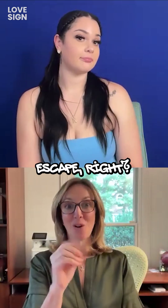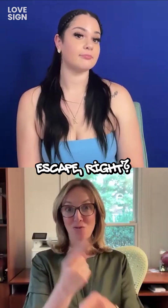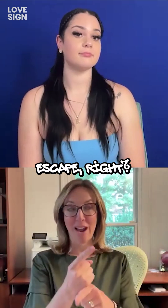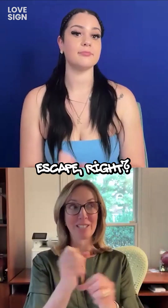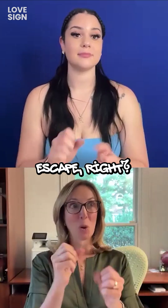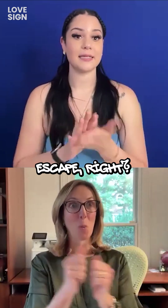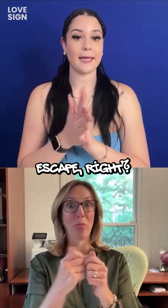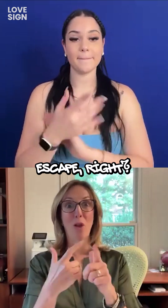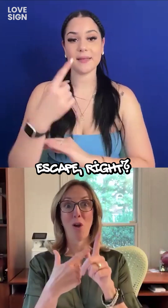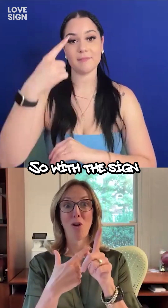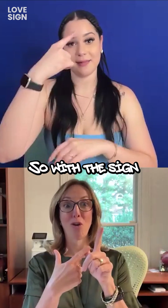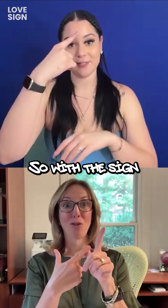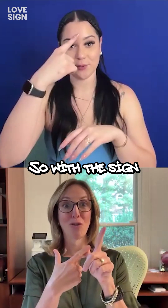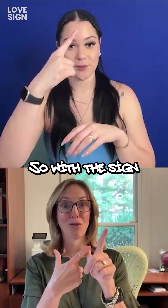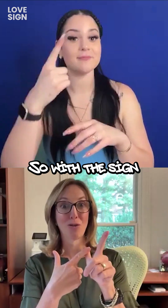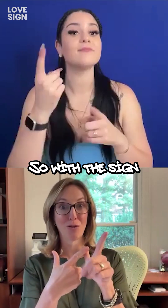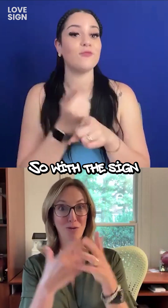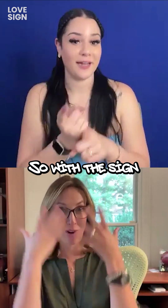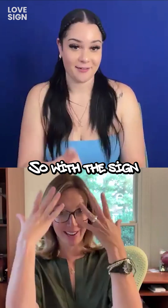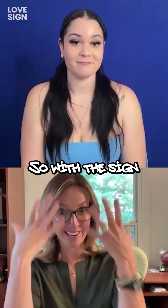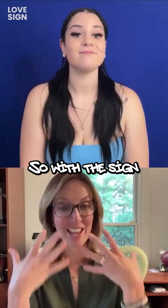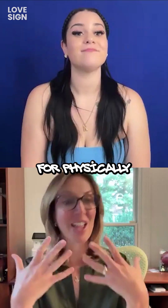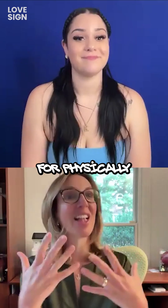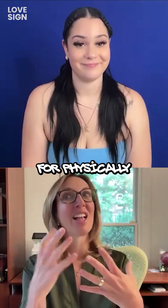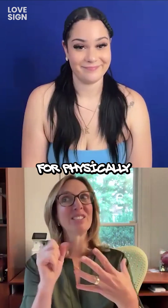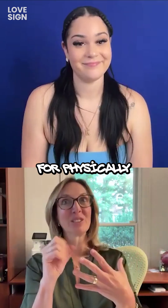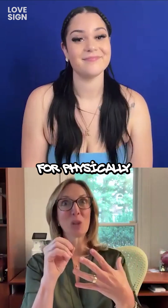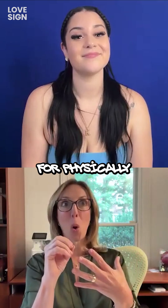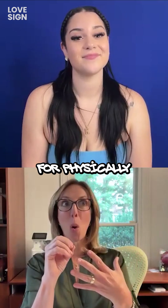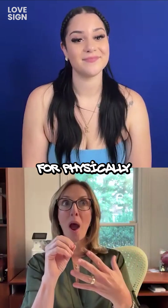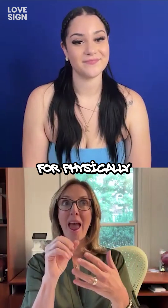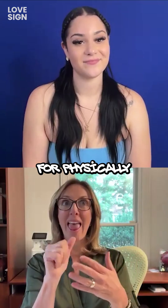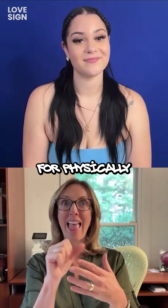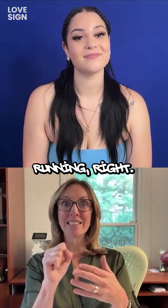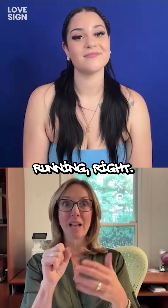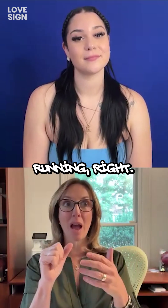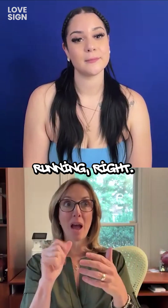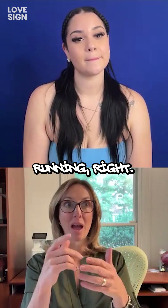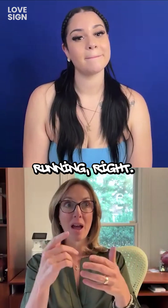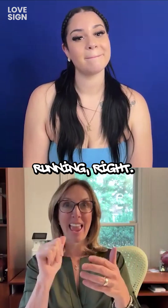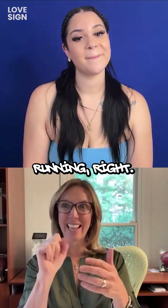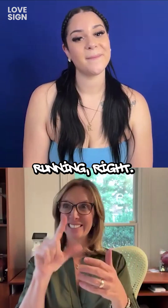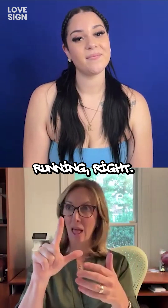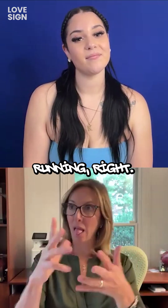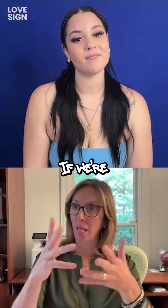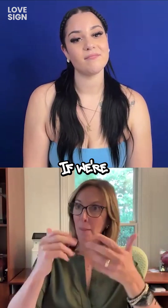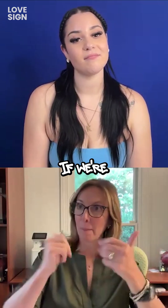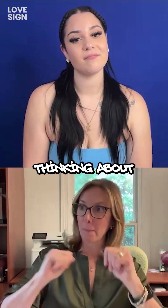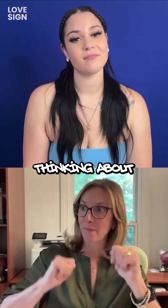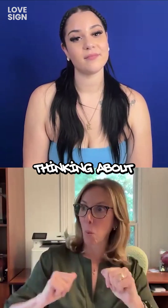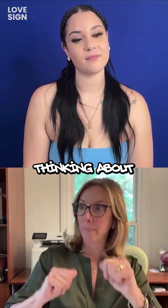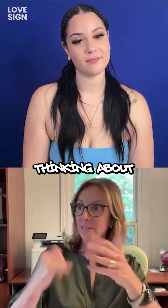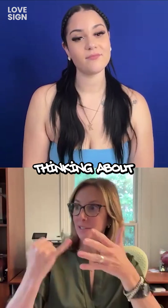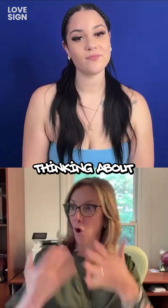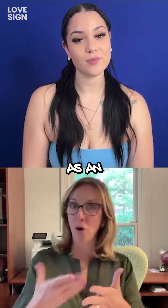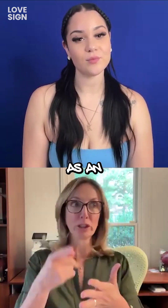escape, right? Or it can be a mental escape. With the sign for physically running, right? If we're